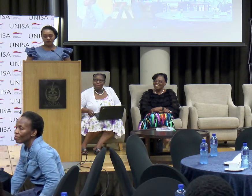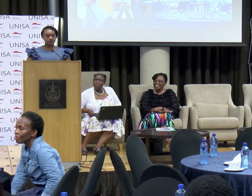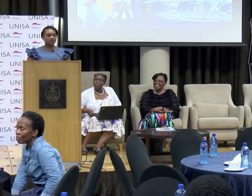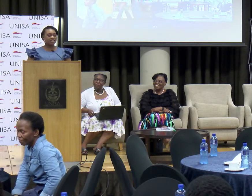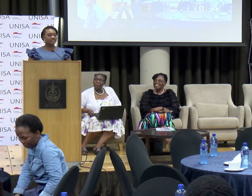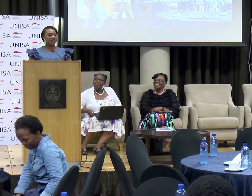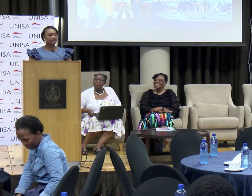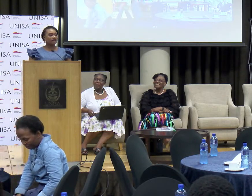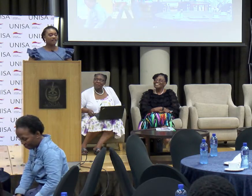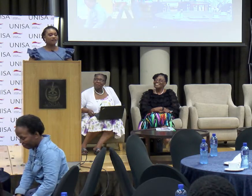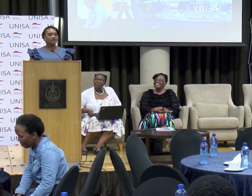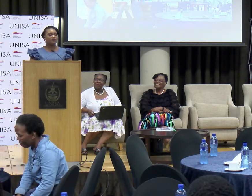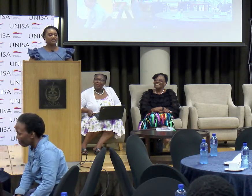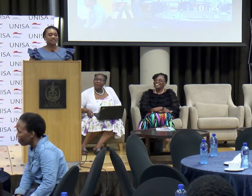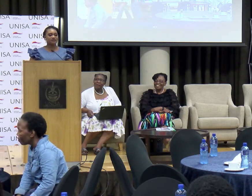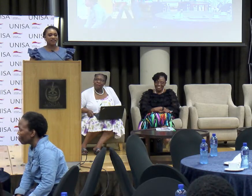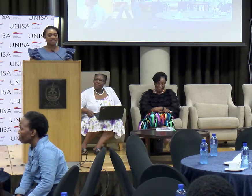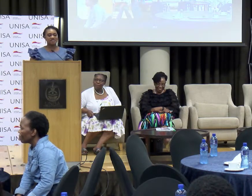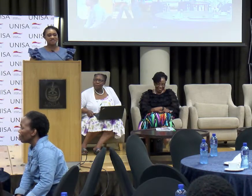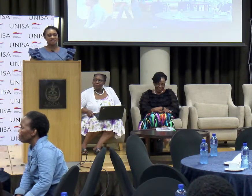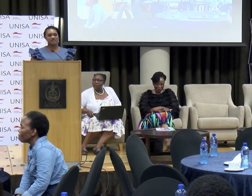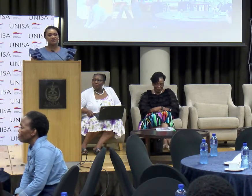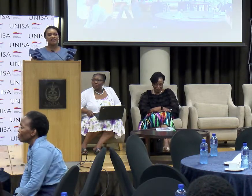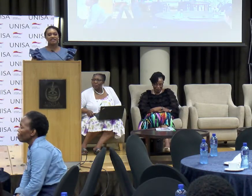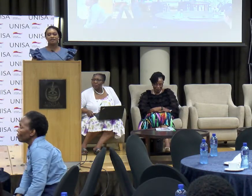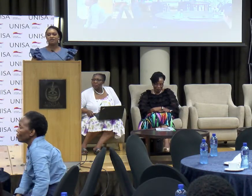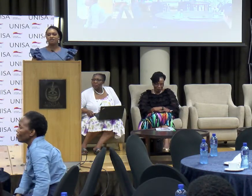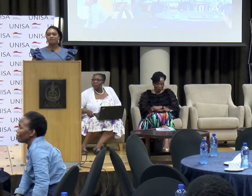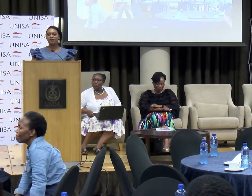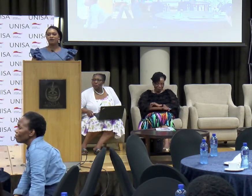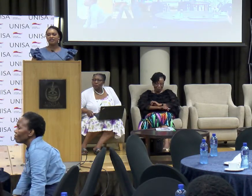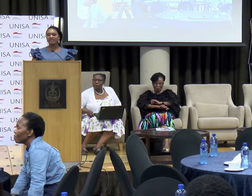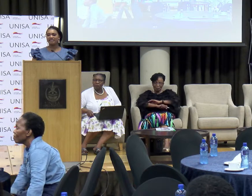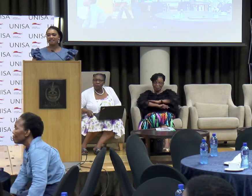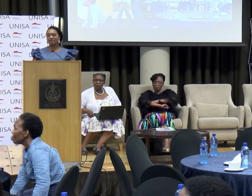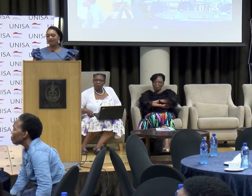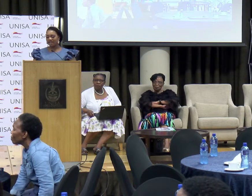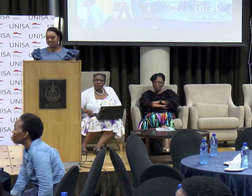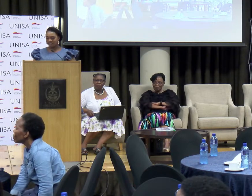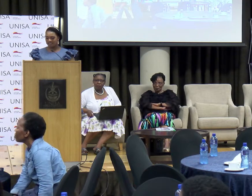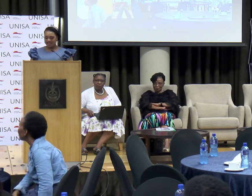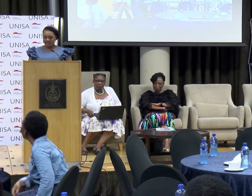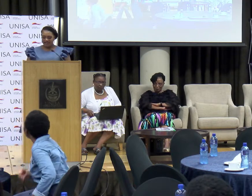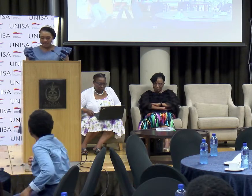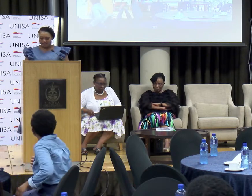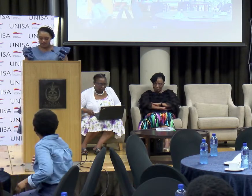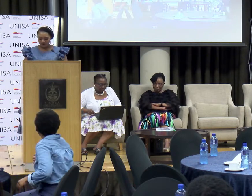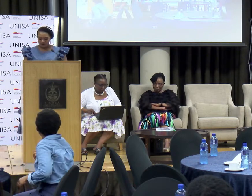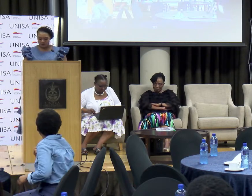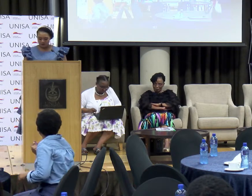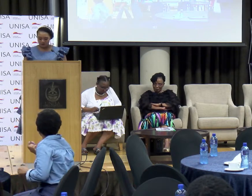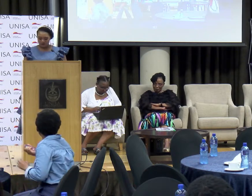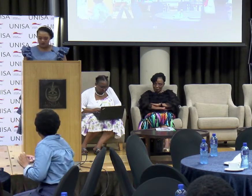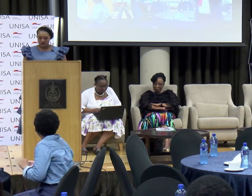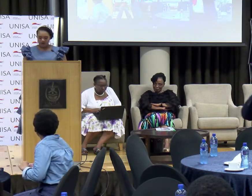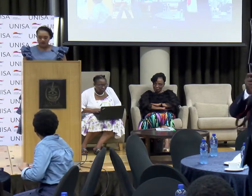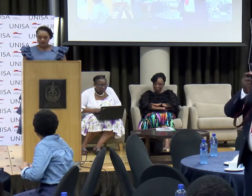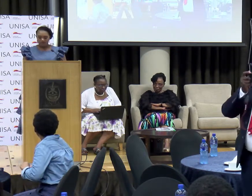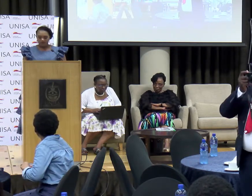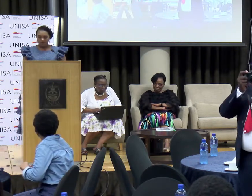I'm going to be the driver of this event together with my colleague Napiadi and